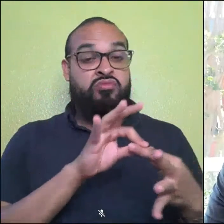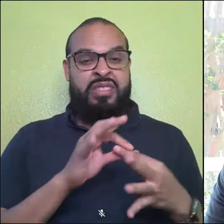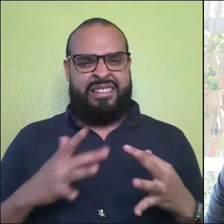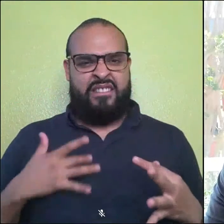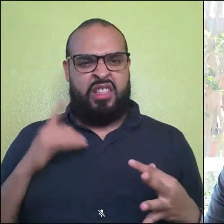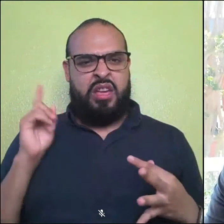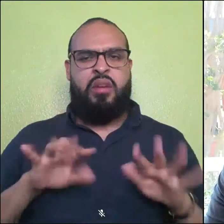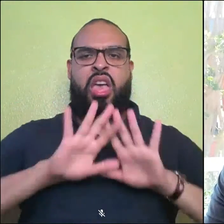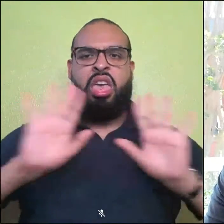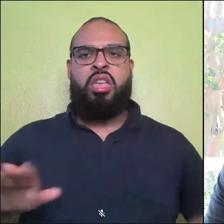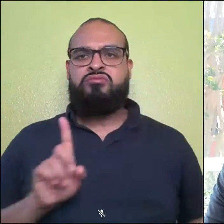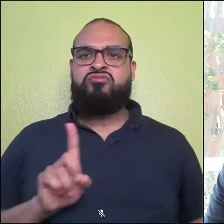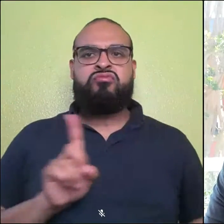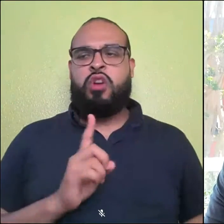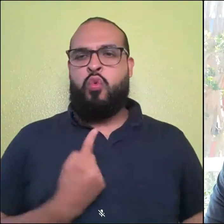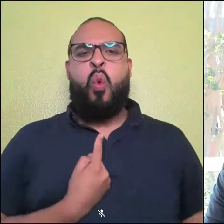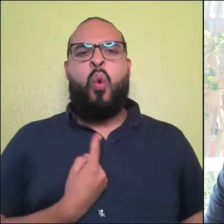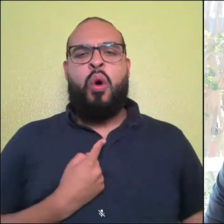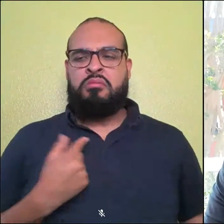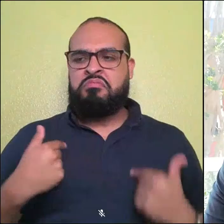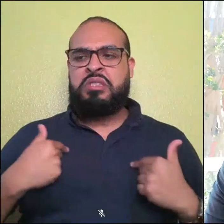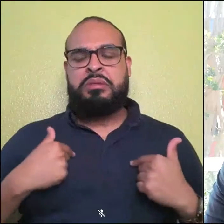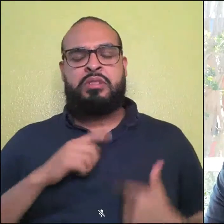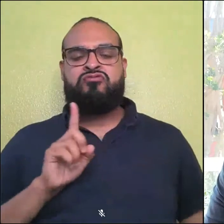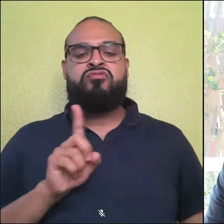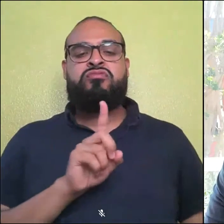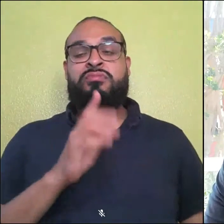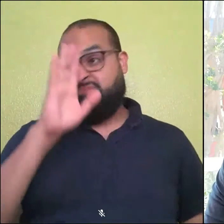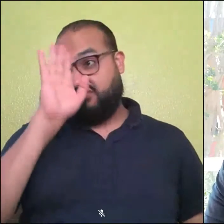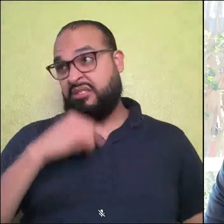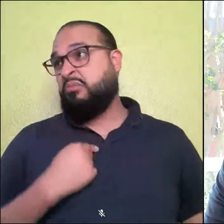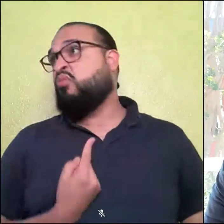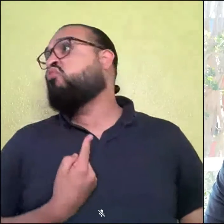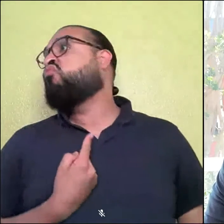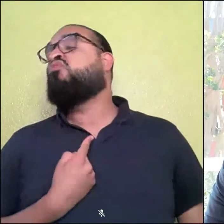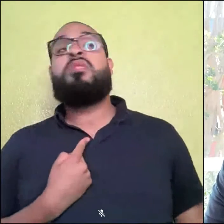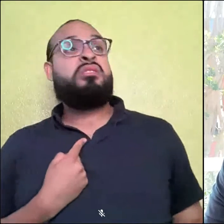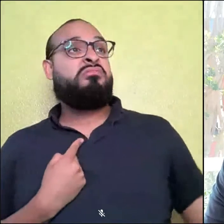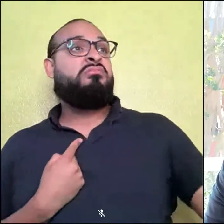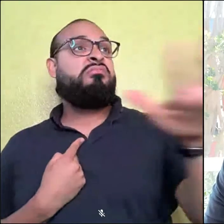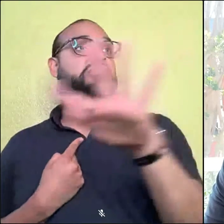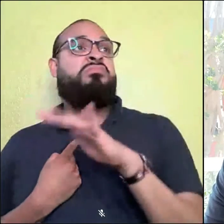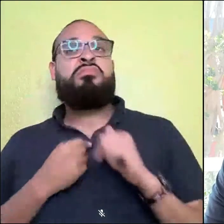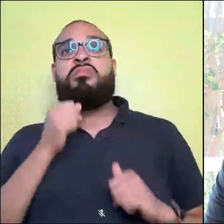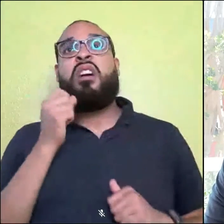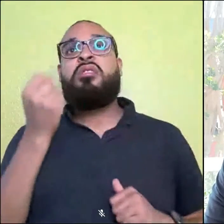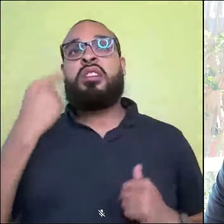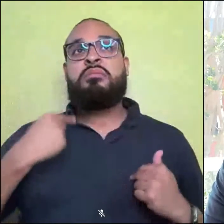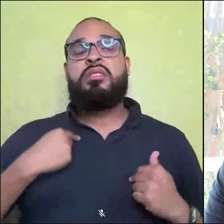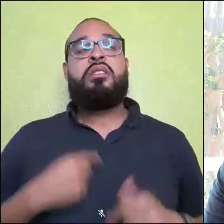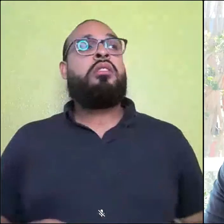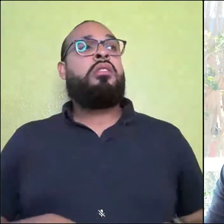We go at life alone feeling like it's just me here. No one else feels my pain. No one else is here to support